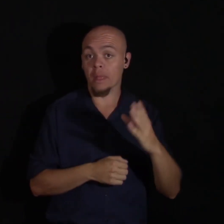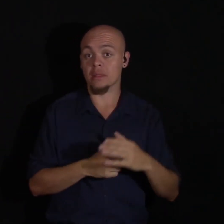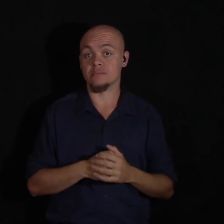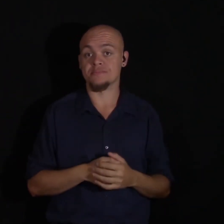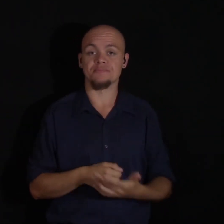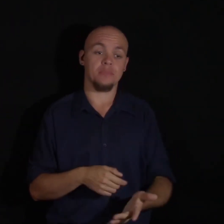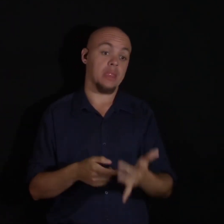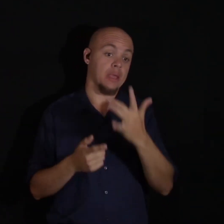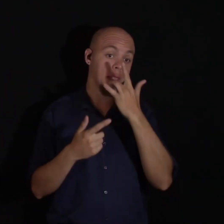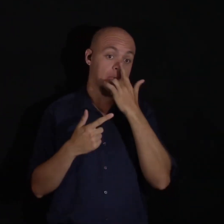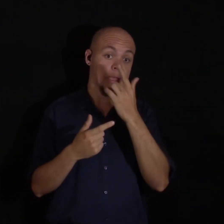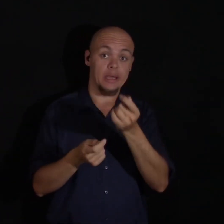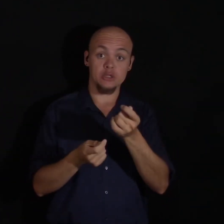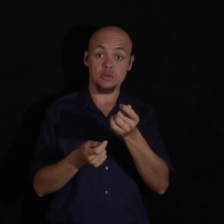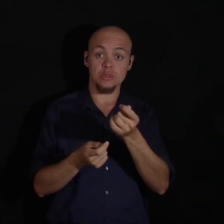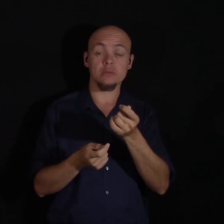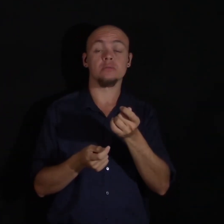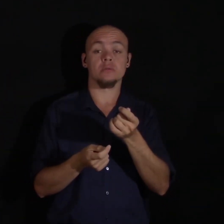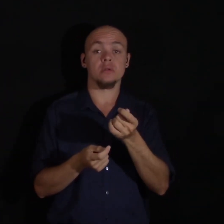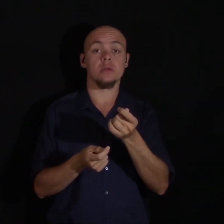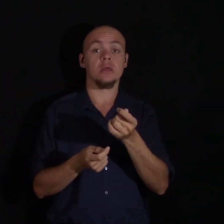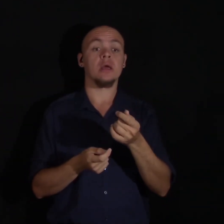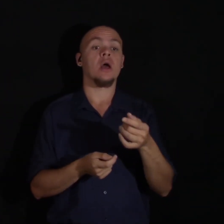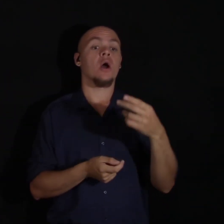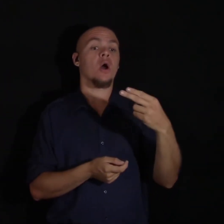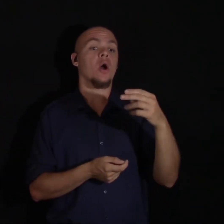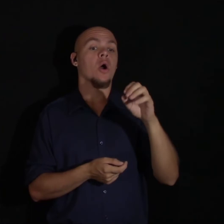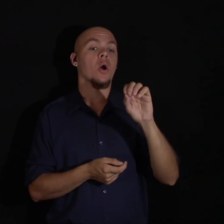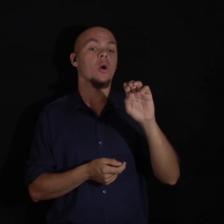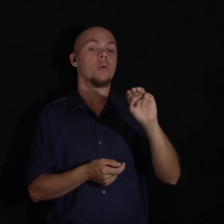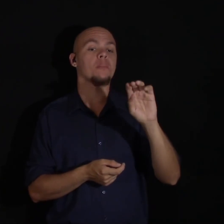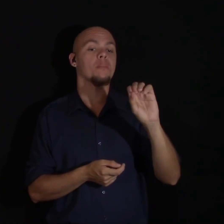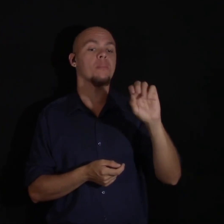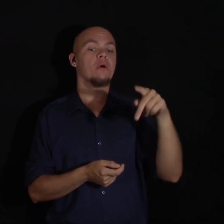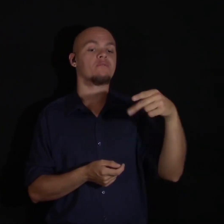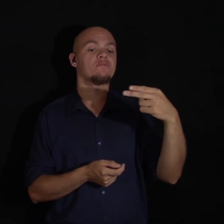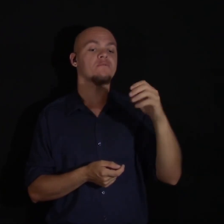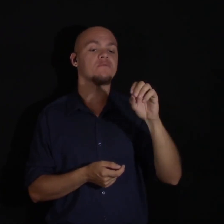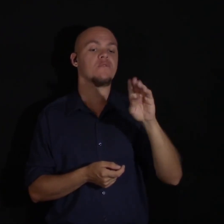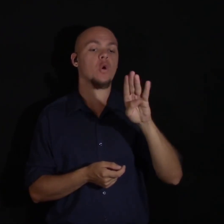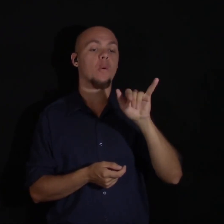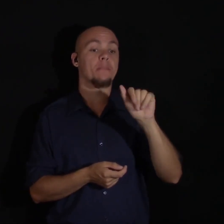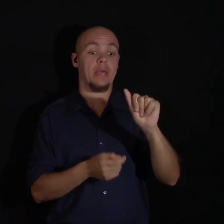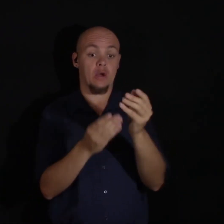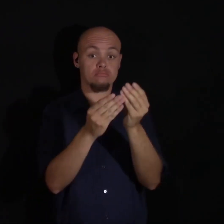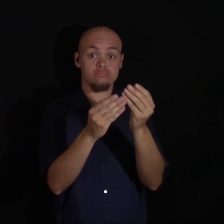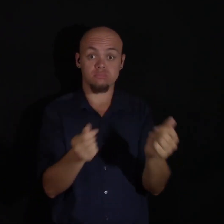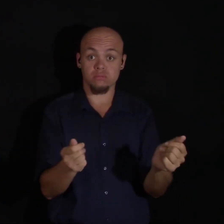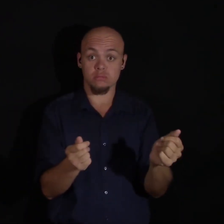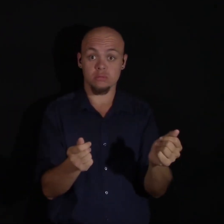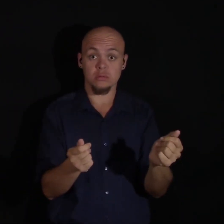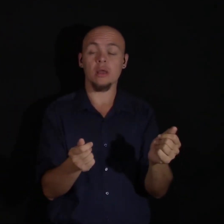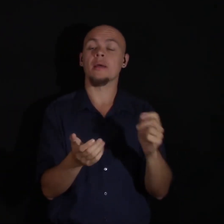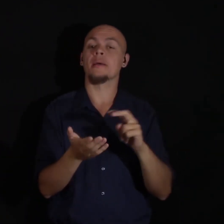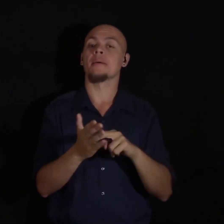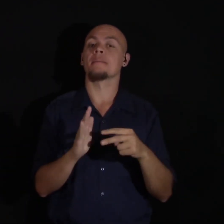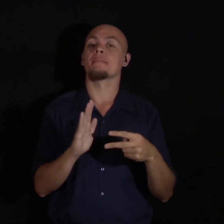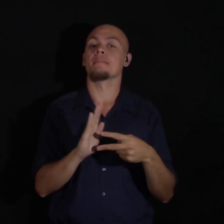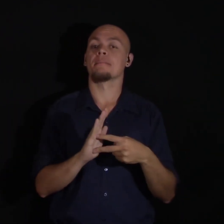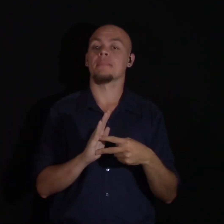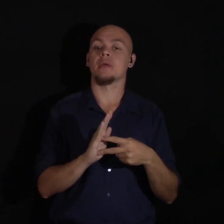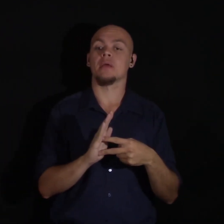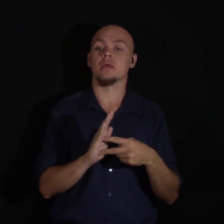Interestingly, of course, the demise of homophobia is likely to make redundant the need